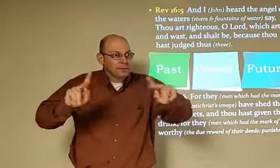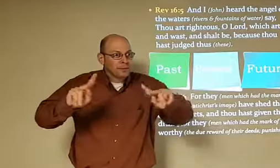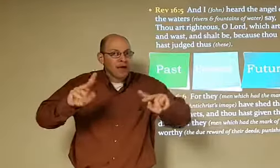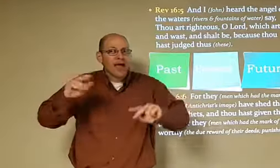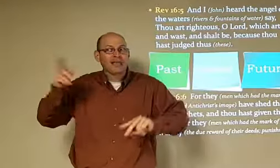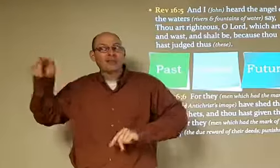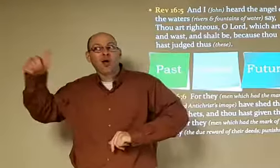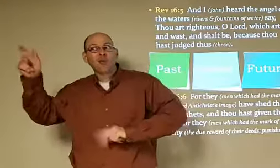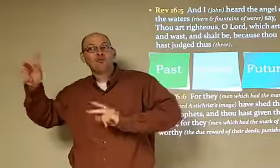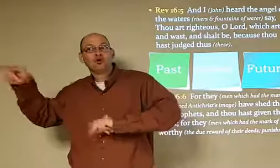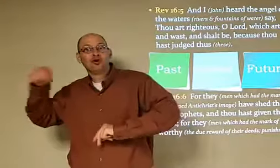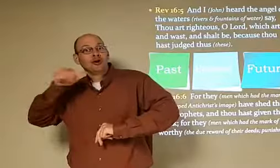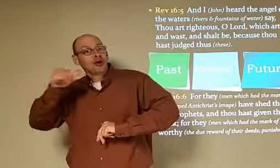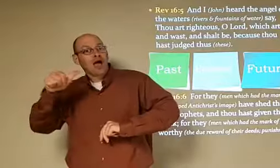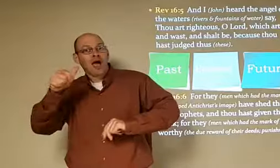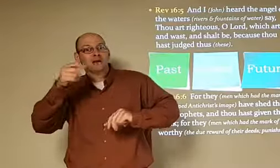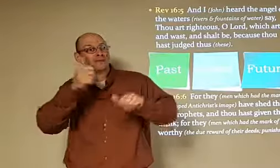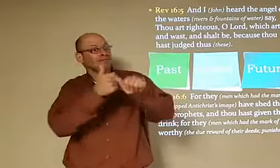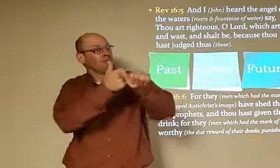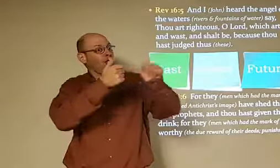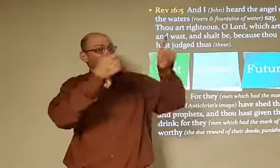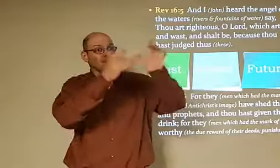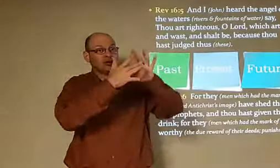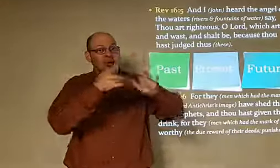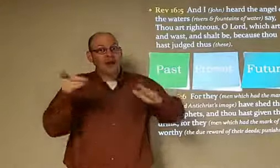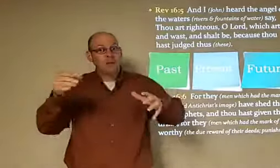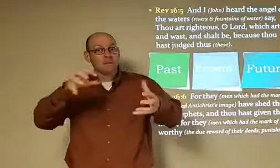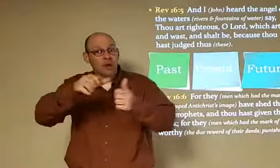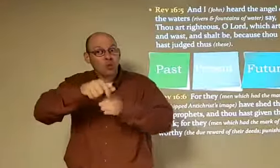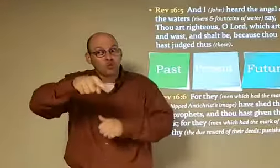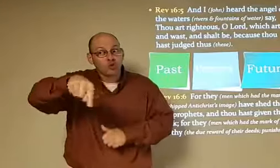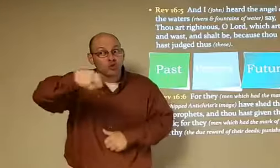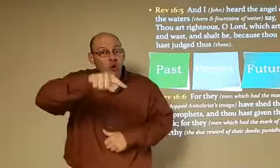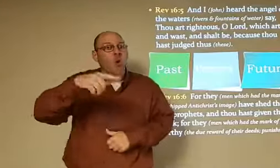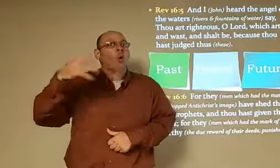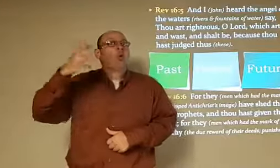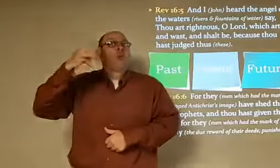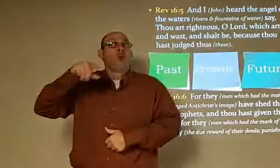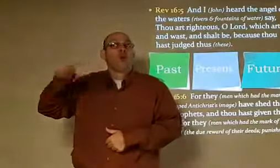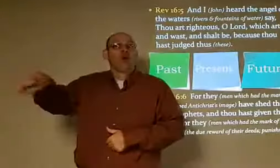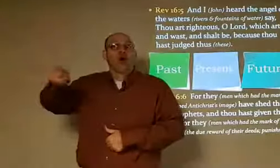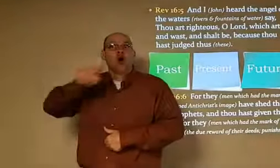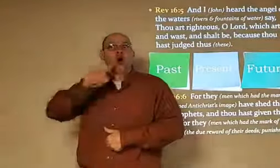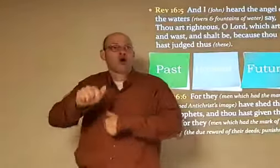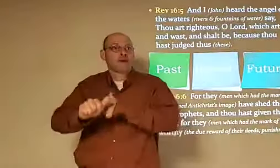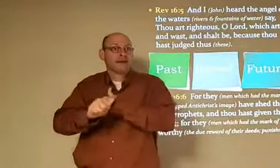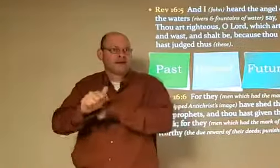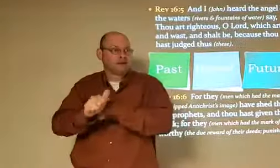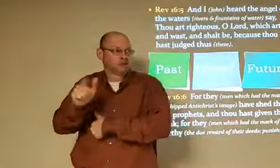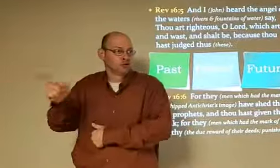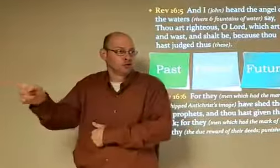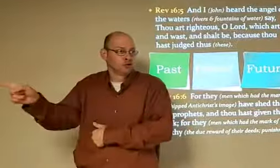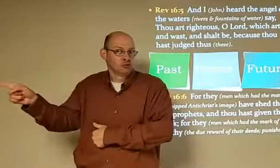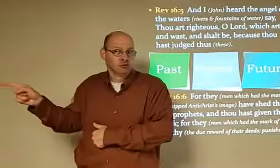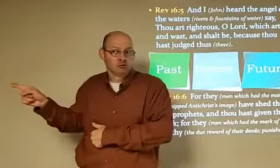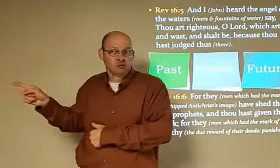If you're God's people and somebody messes with you, they don't follow Christ. Oh, they're on dangerous